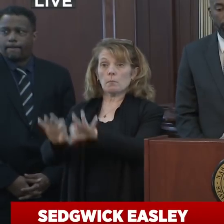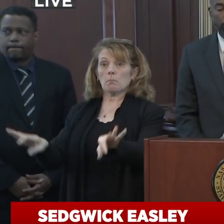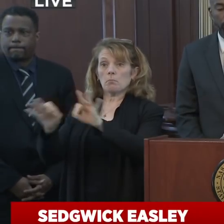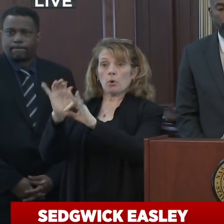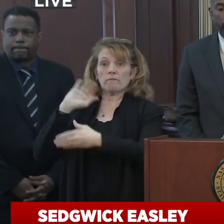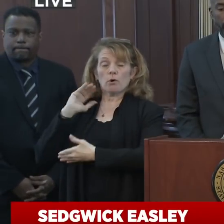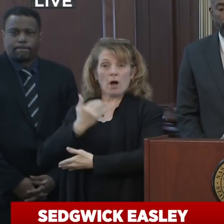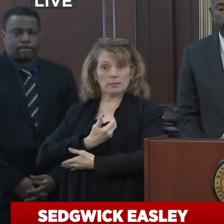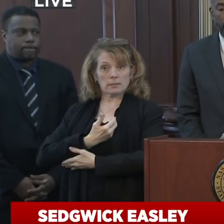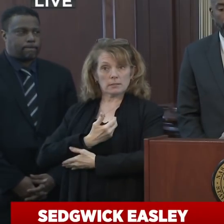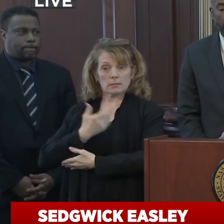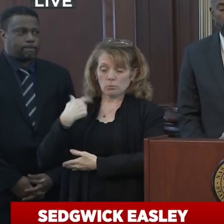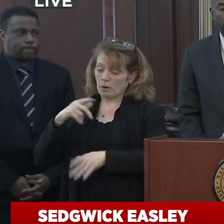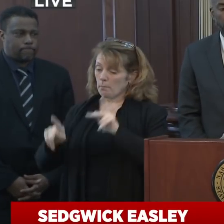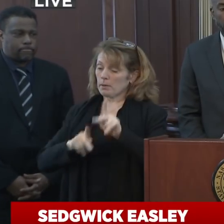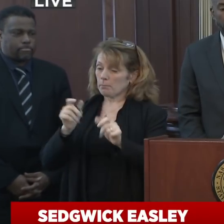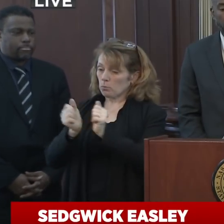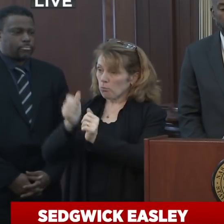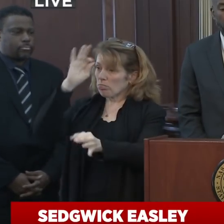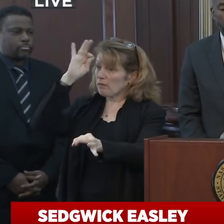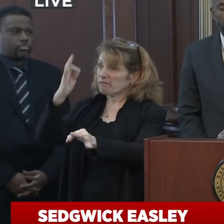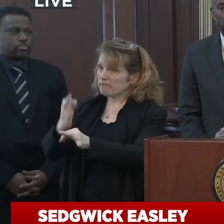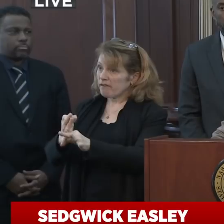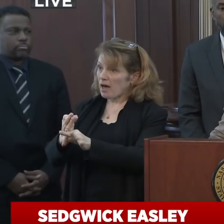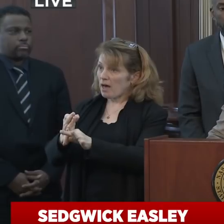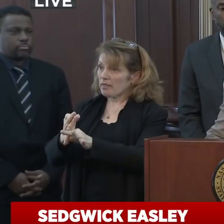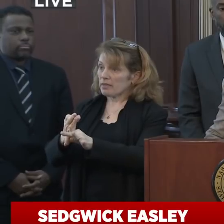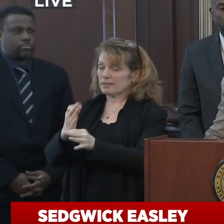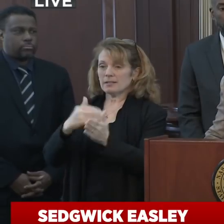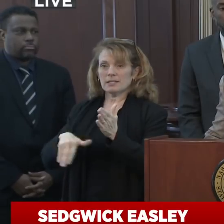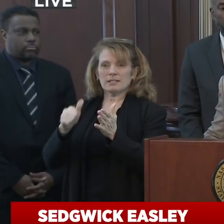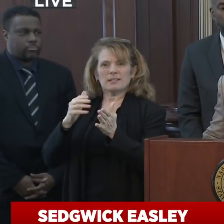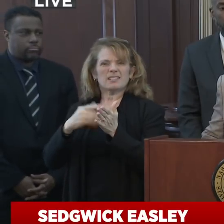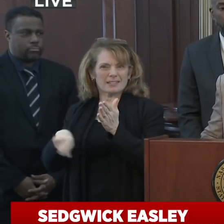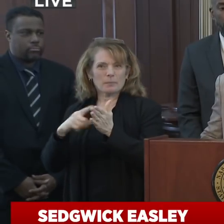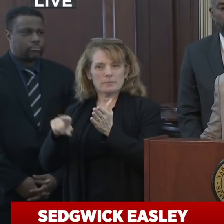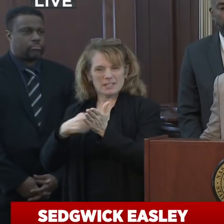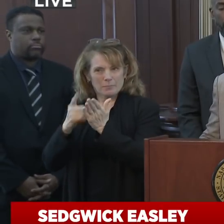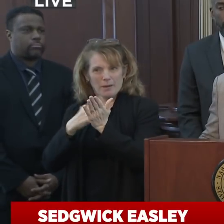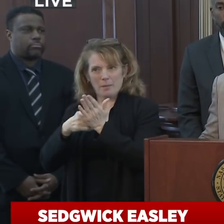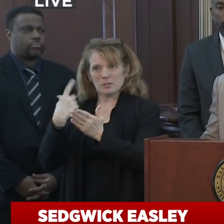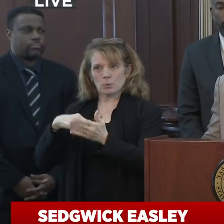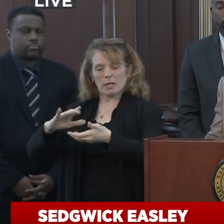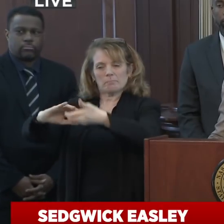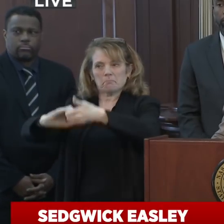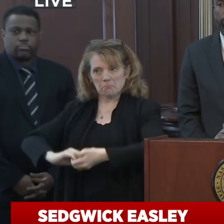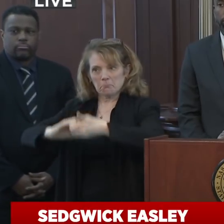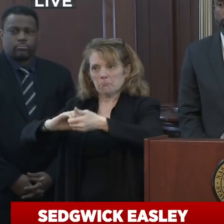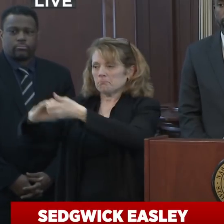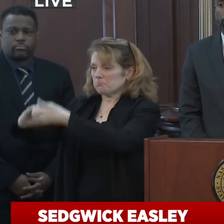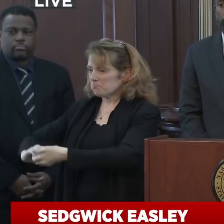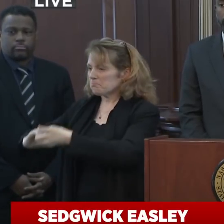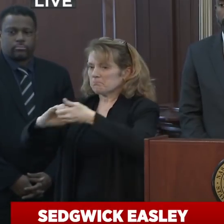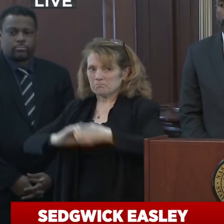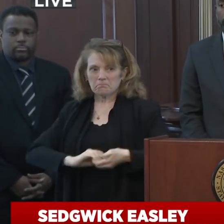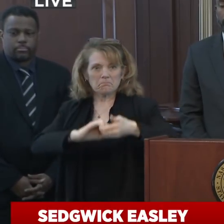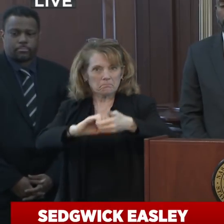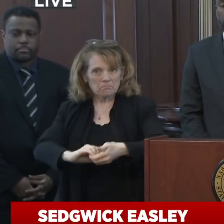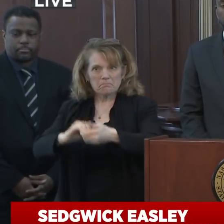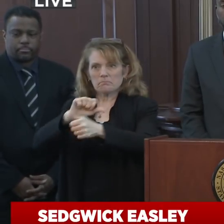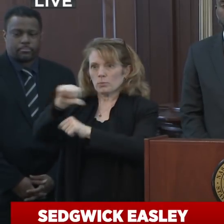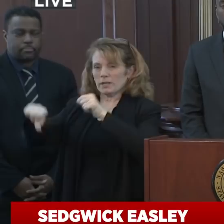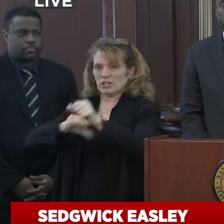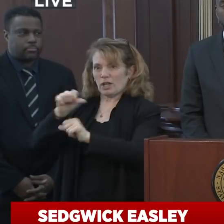people of faith, we oftentimes, at what some would call pass the peace, the moment of fellowship hour, we do